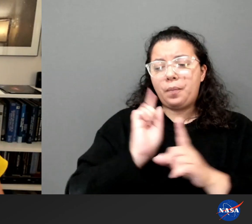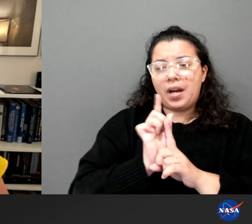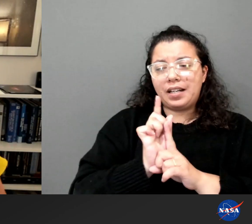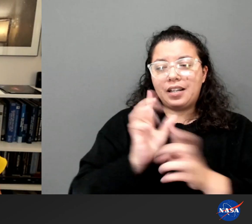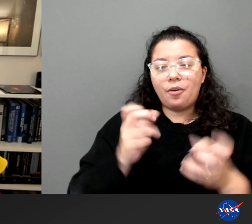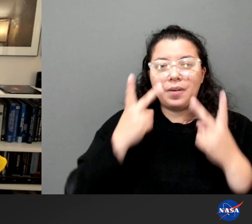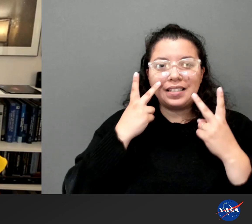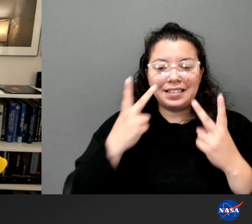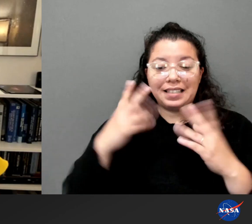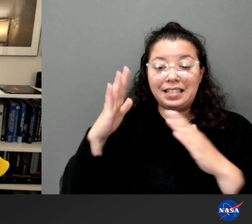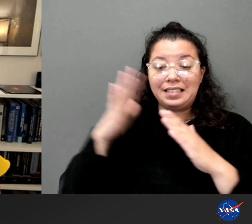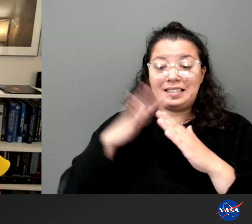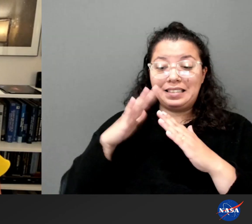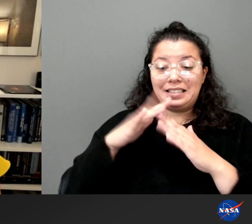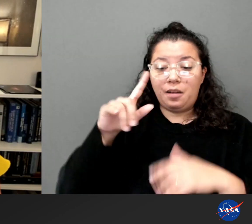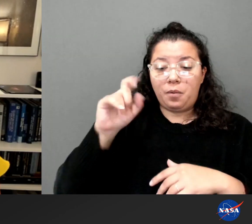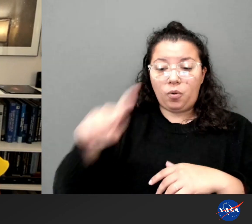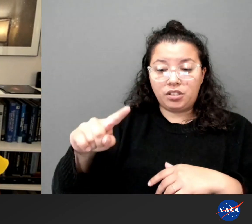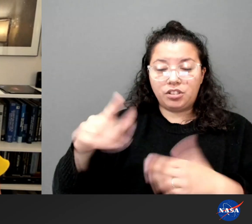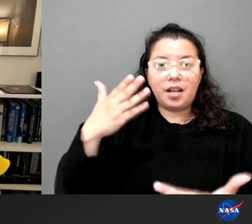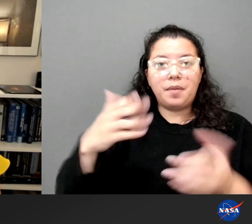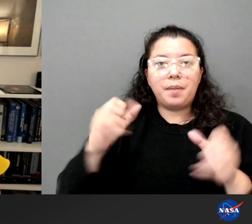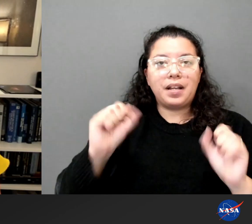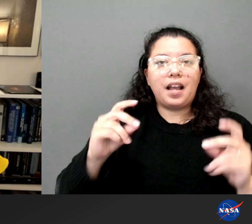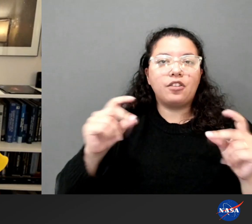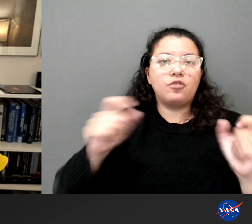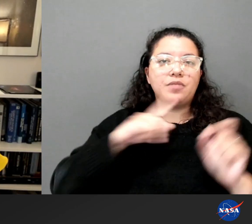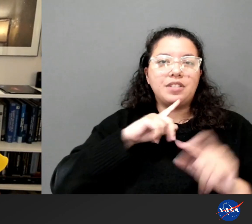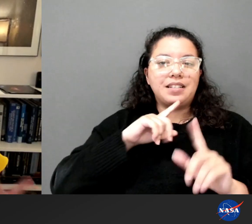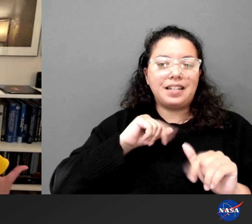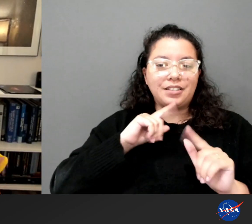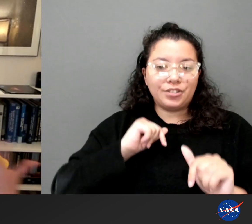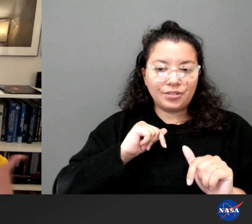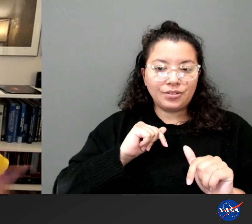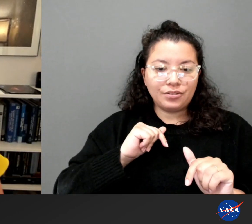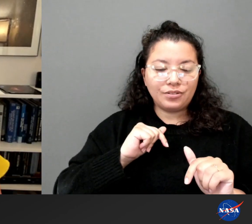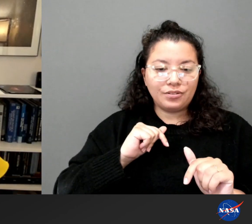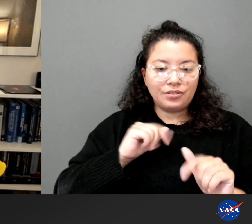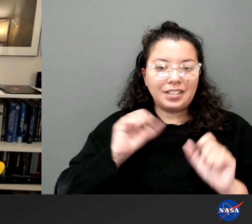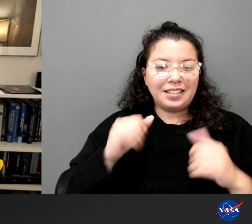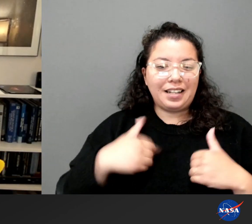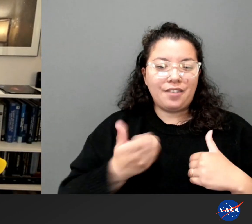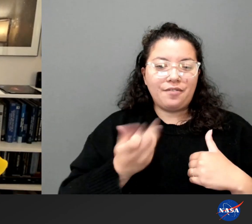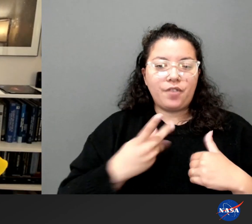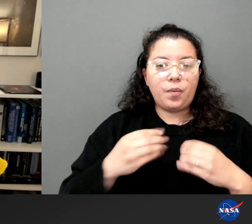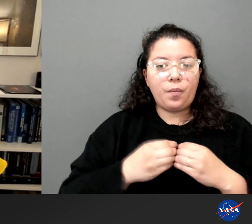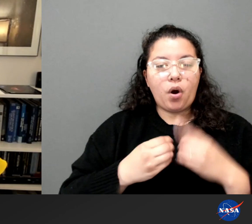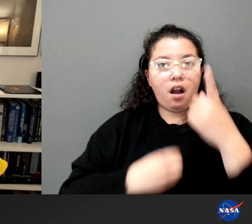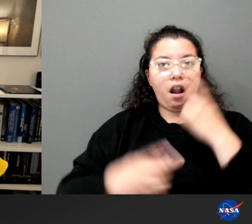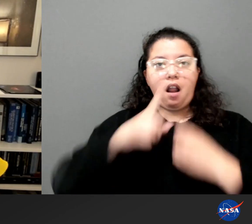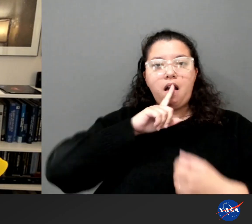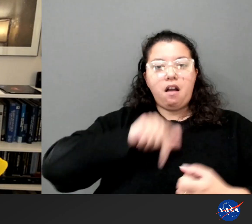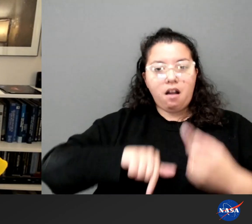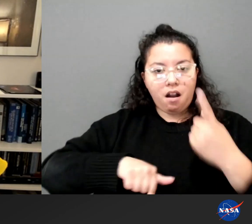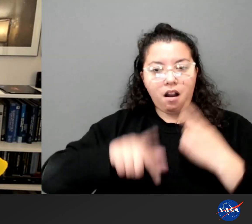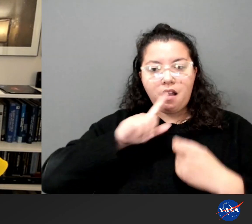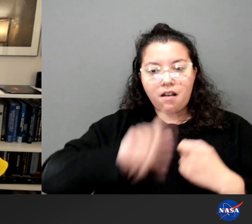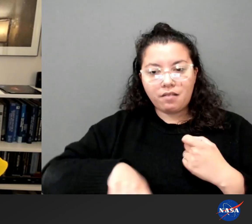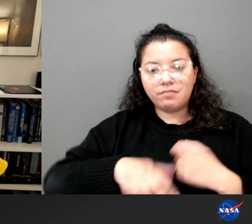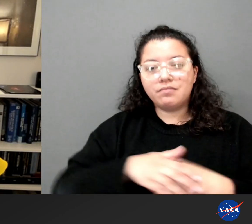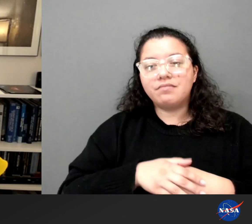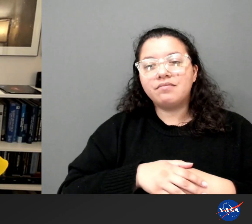and maybe we can do some quick answers so we can get some responses, answers to some of the questions. So I think this is for